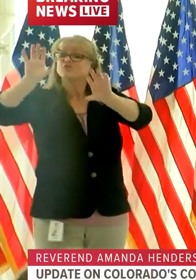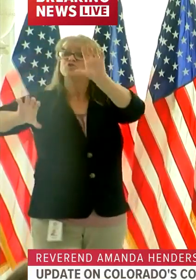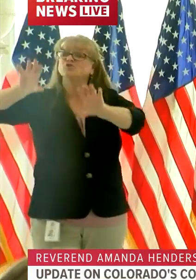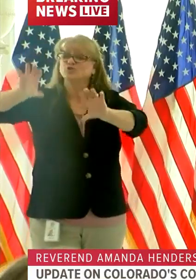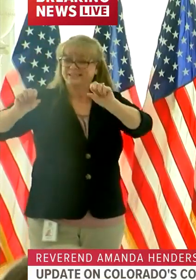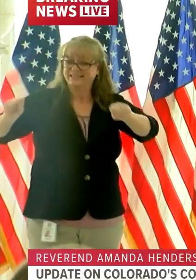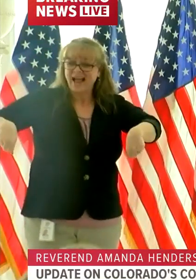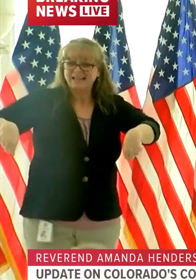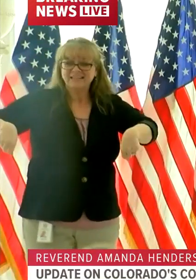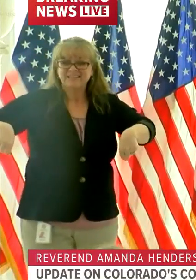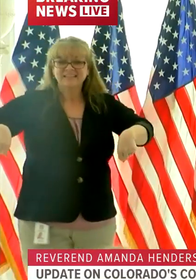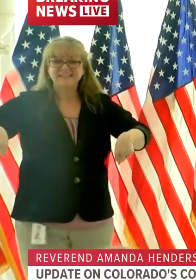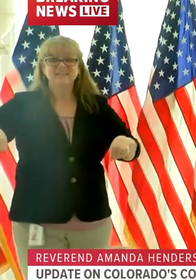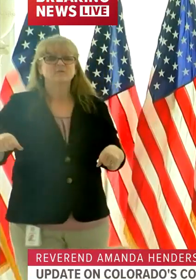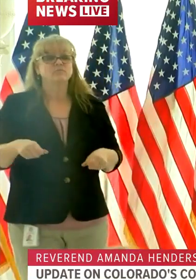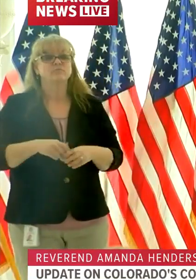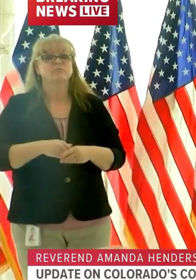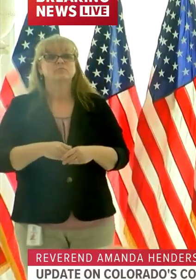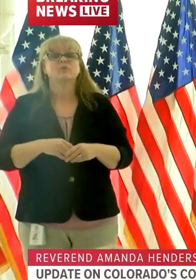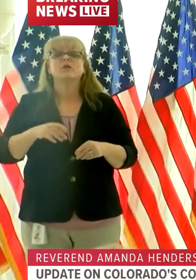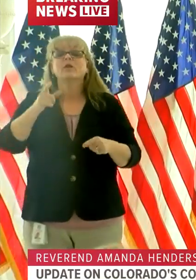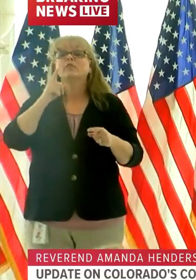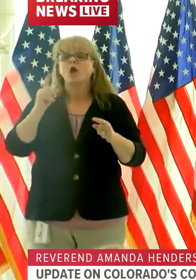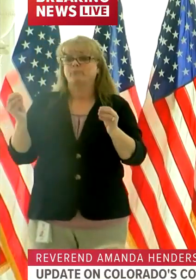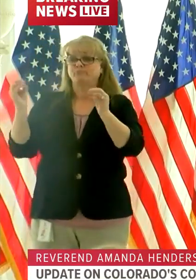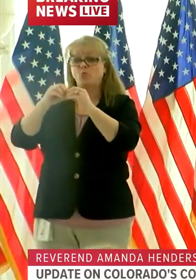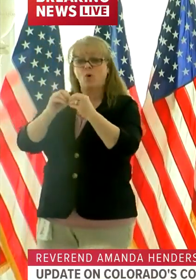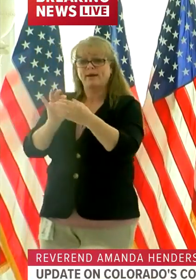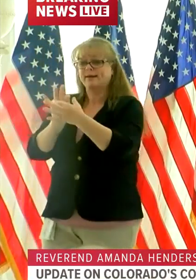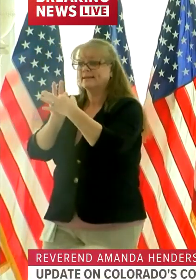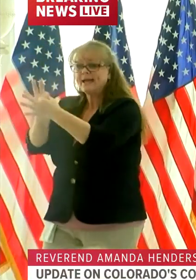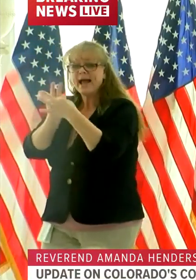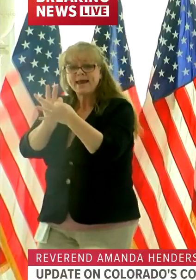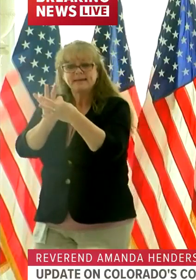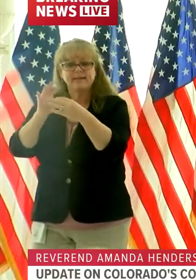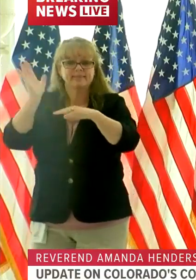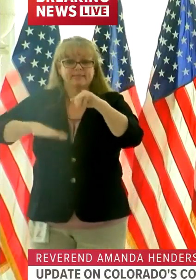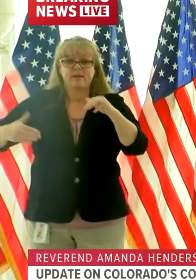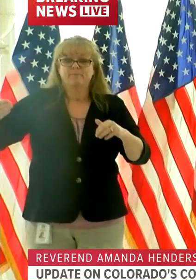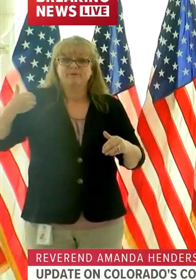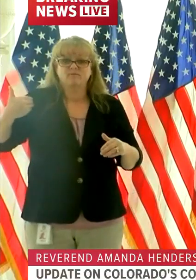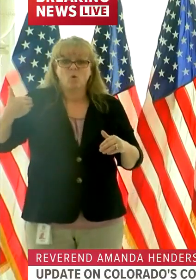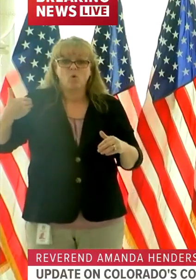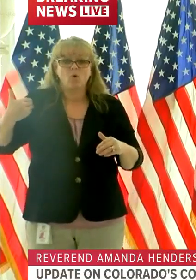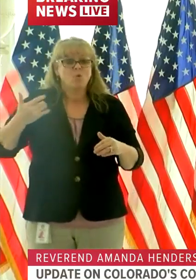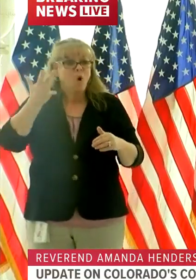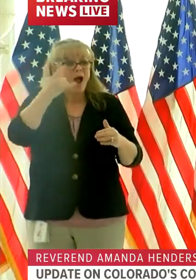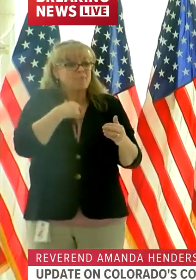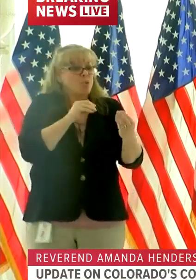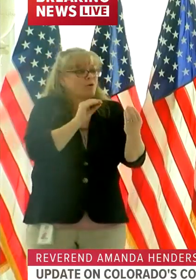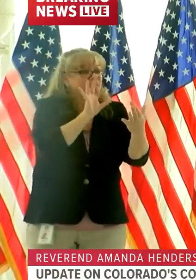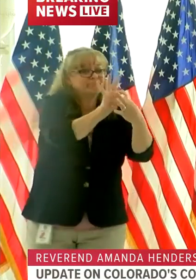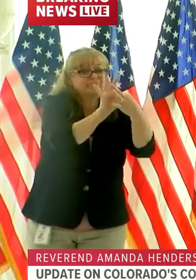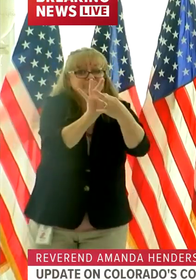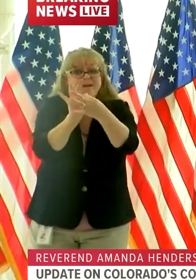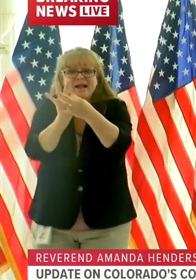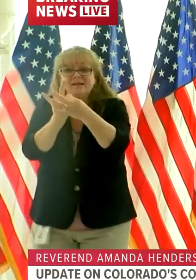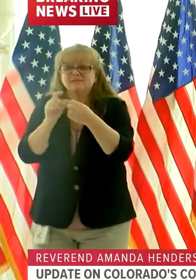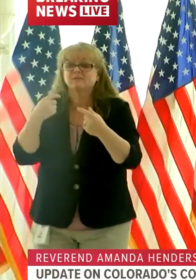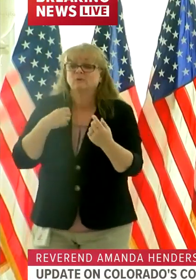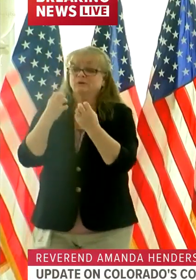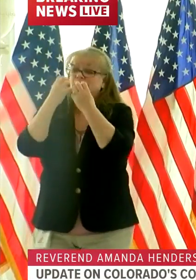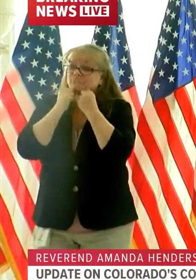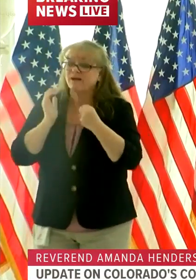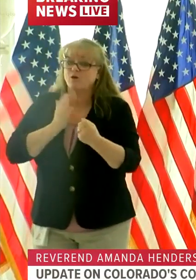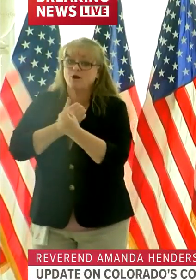feel in some ways more connected than ever to the people I love and to those who I want to assure